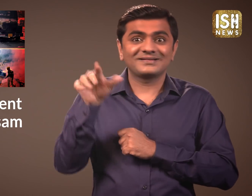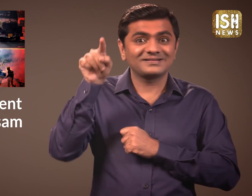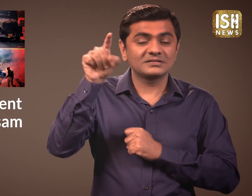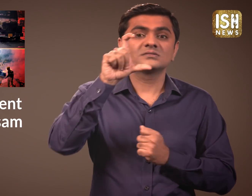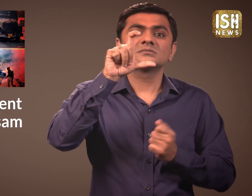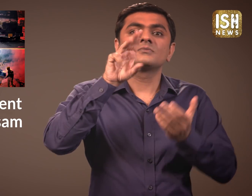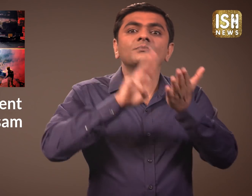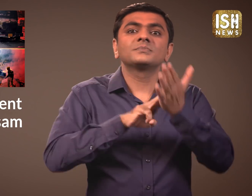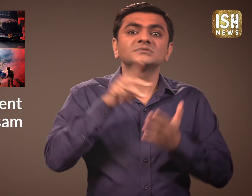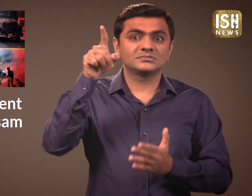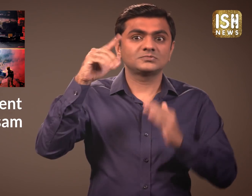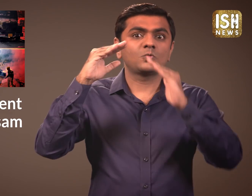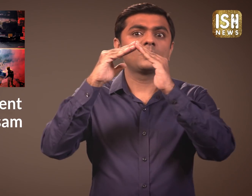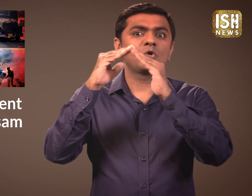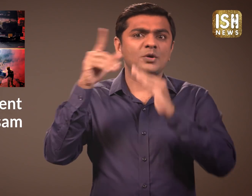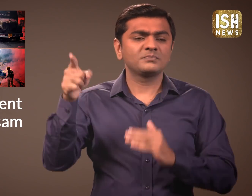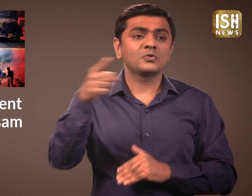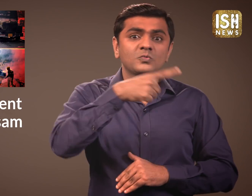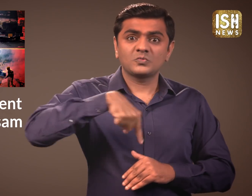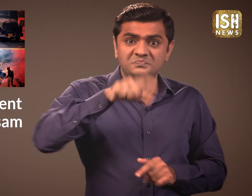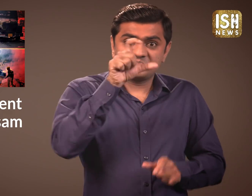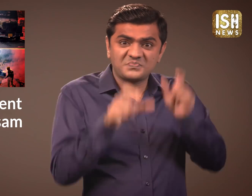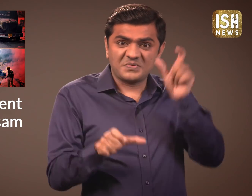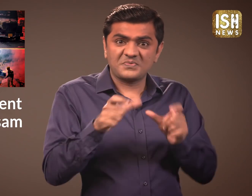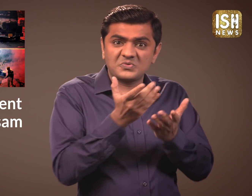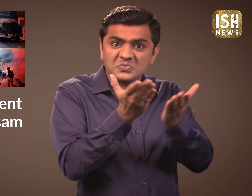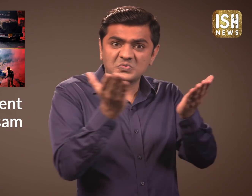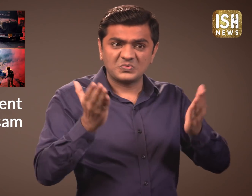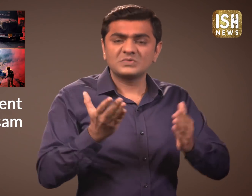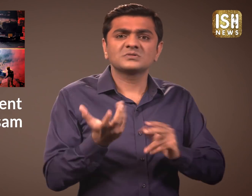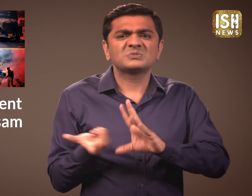Protesters pelted Assam CM's house with stones.